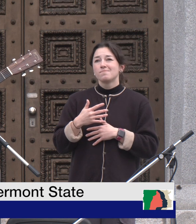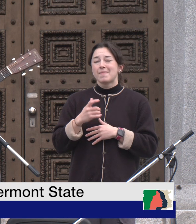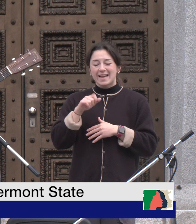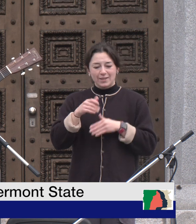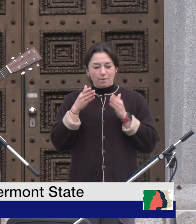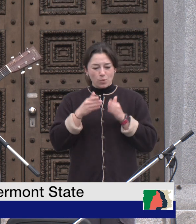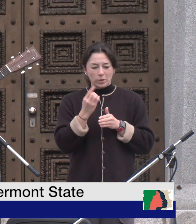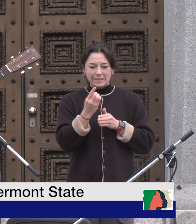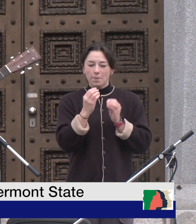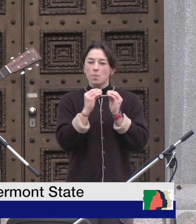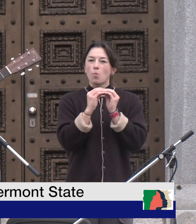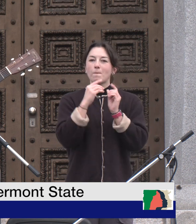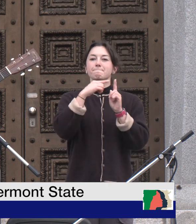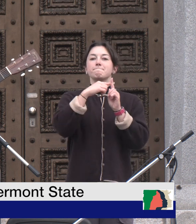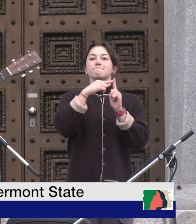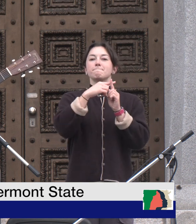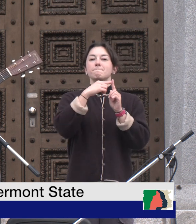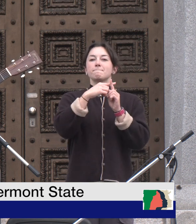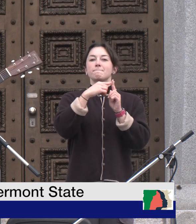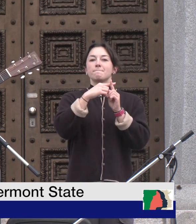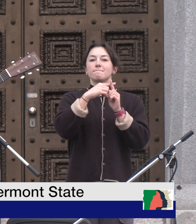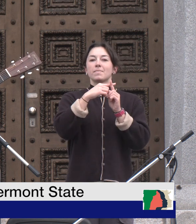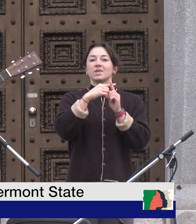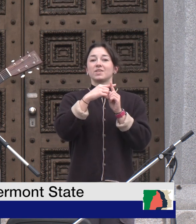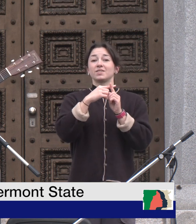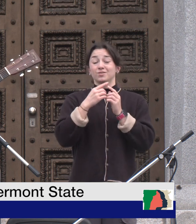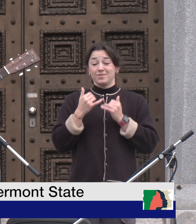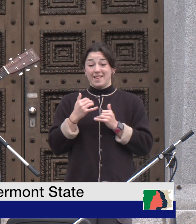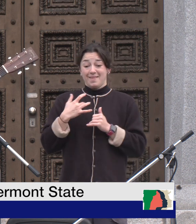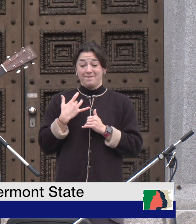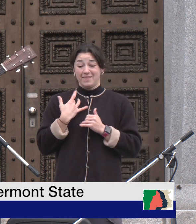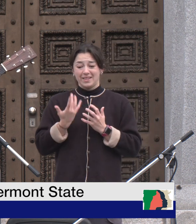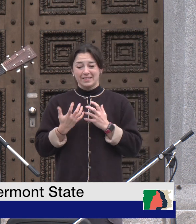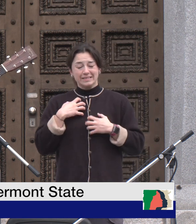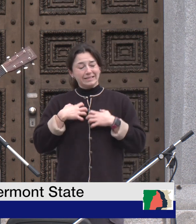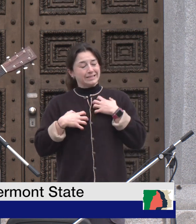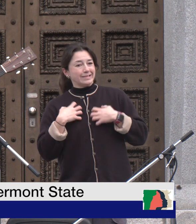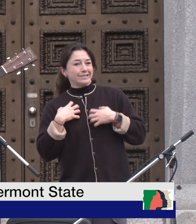on something more positive than some of the feelings that I was having at the time.